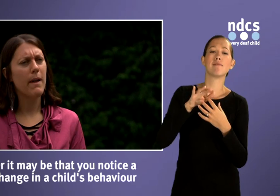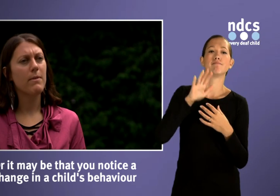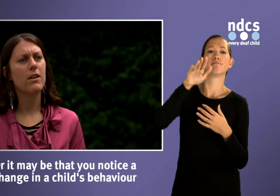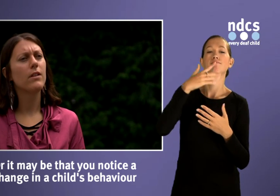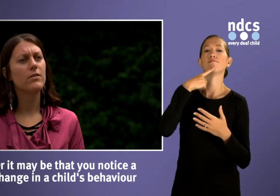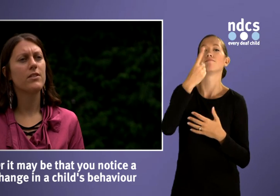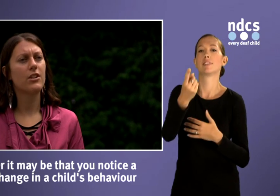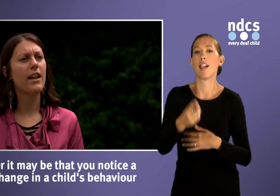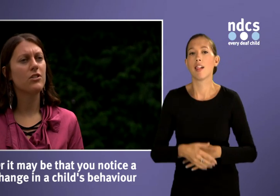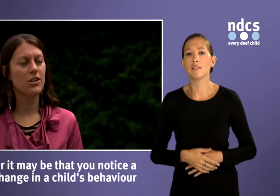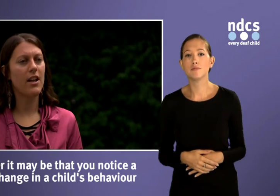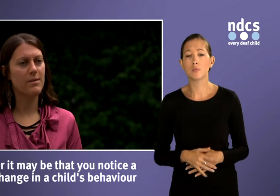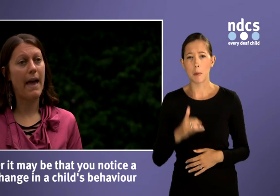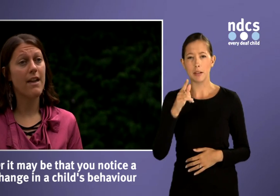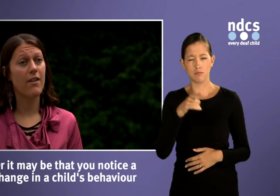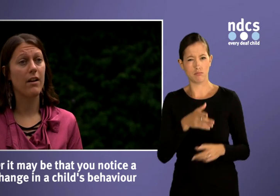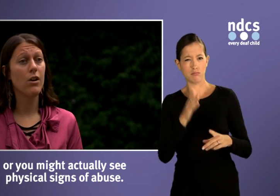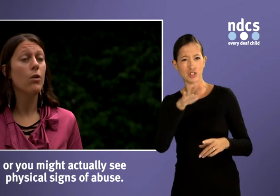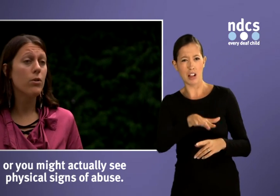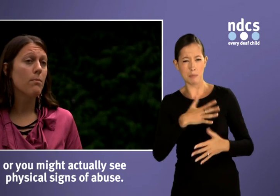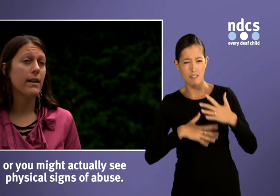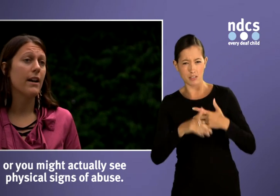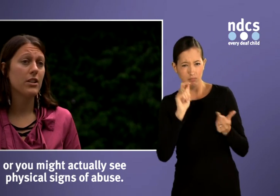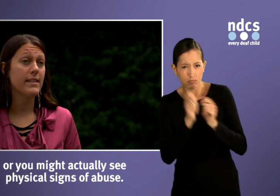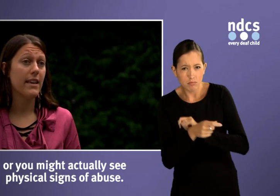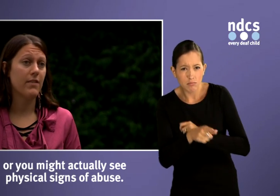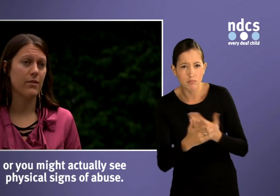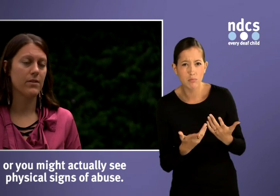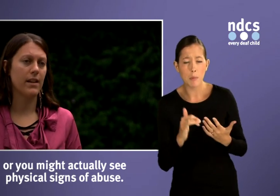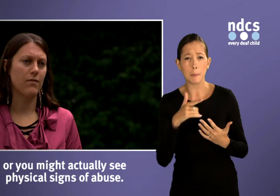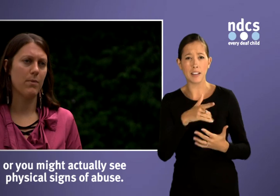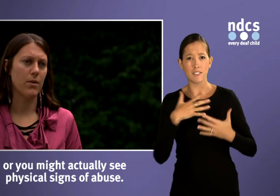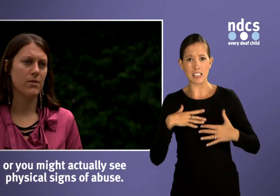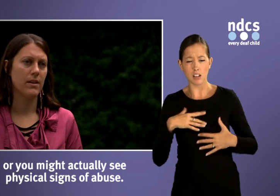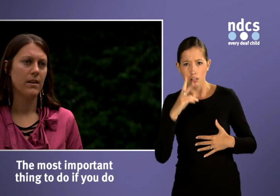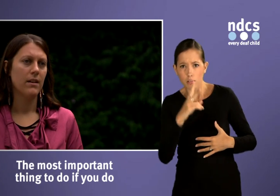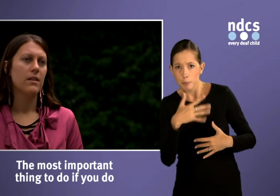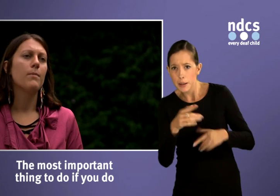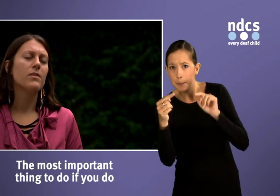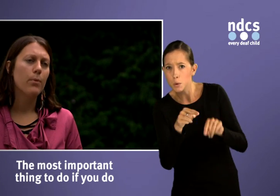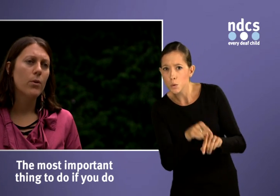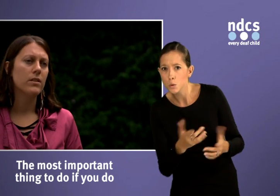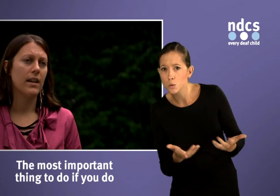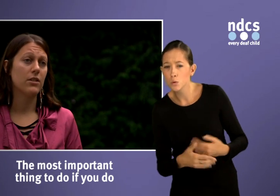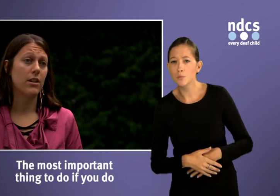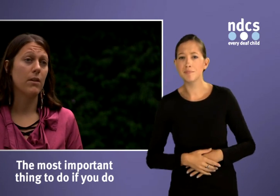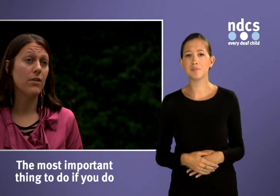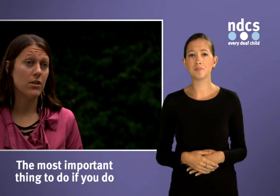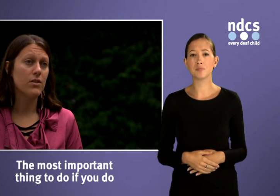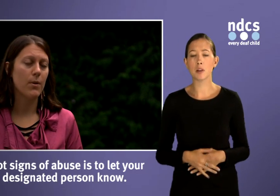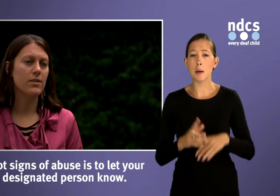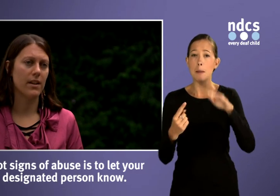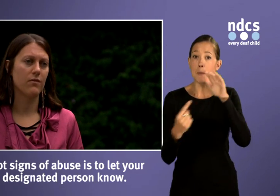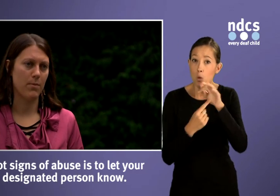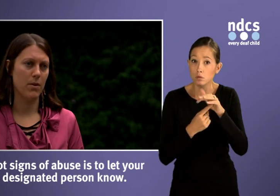or it may be that you notice a change in a child's behaviour, or you might actually see physical signs of abuse. The most important thing to do if you